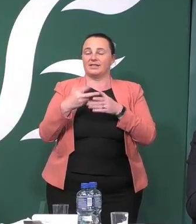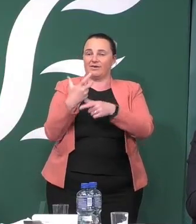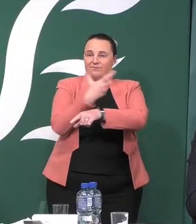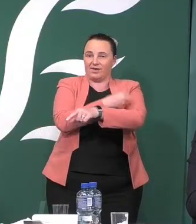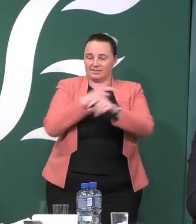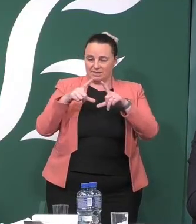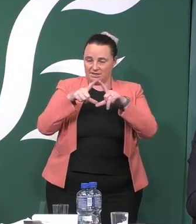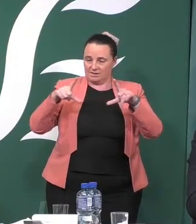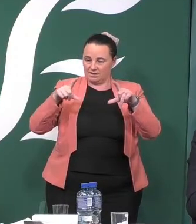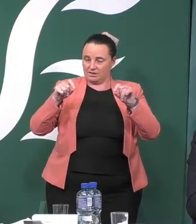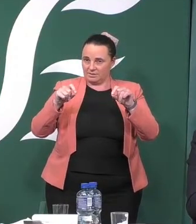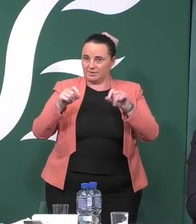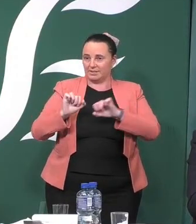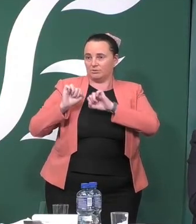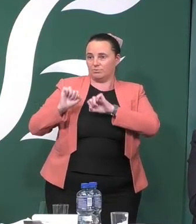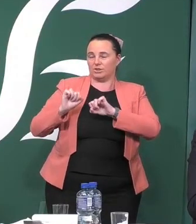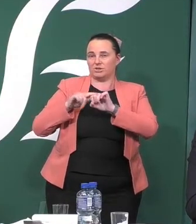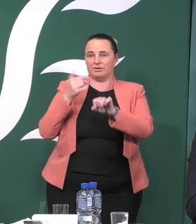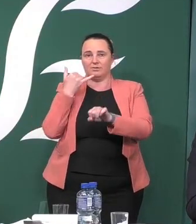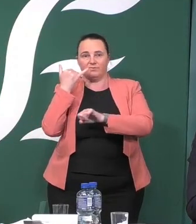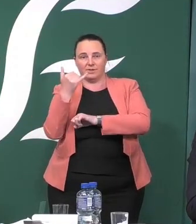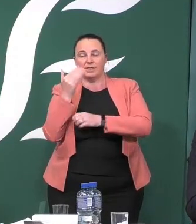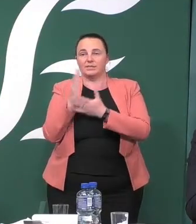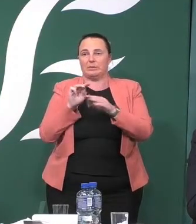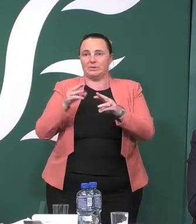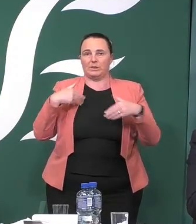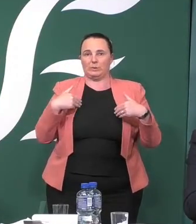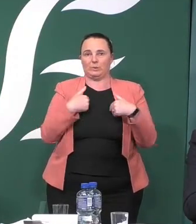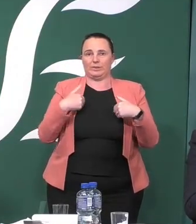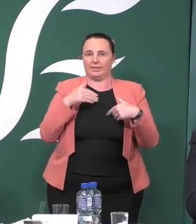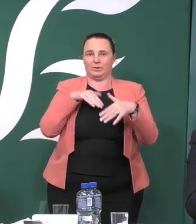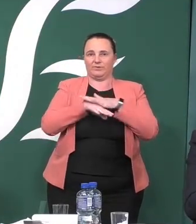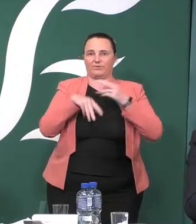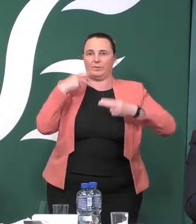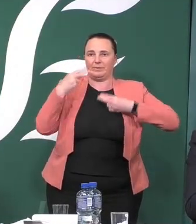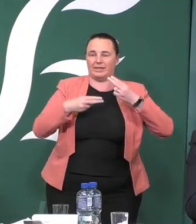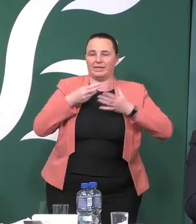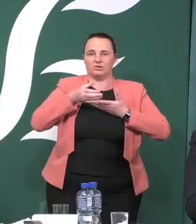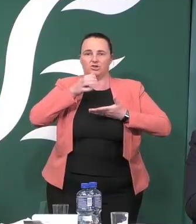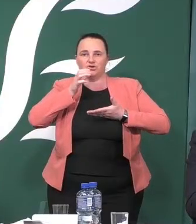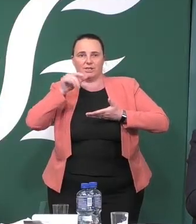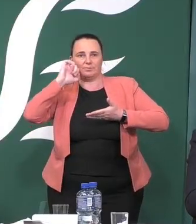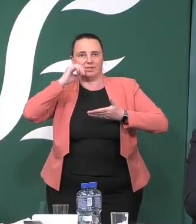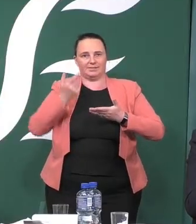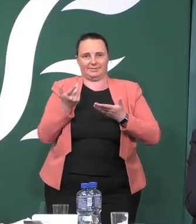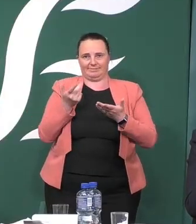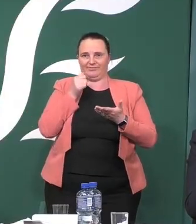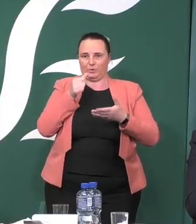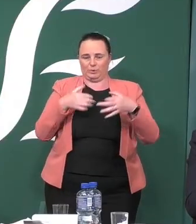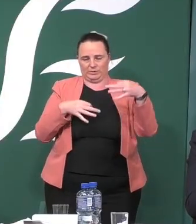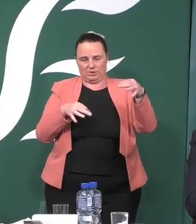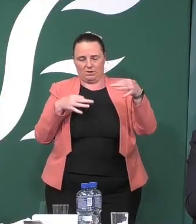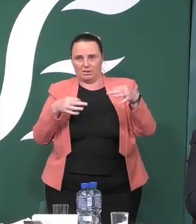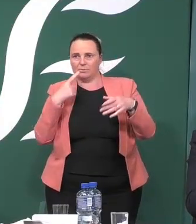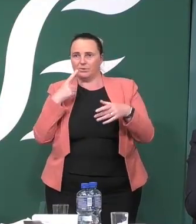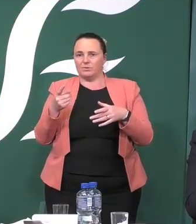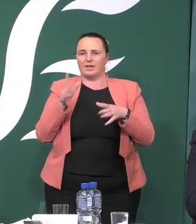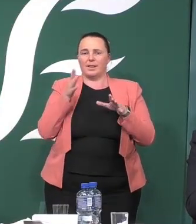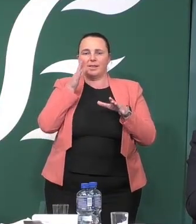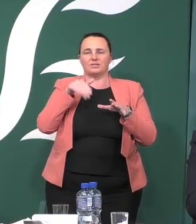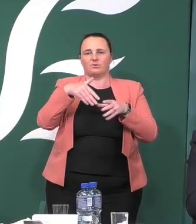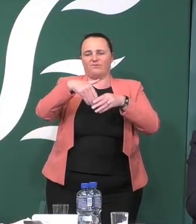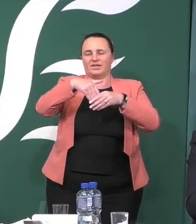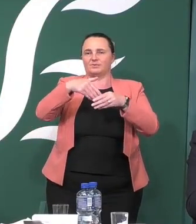off the line, where some people were probably worried they might not get in for a meal or a drink or whatever around that. So that flexibility was left within